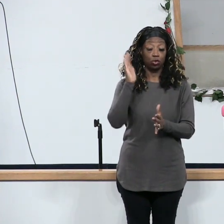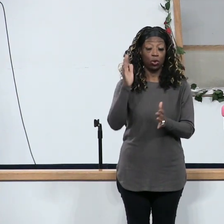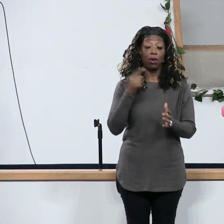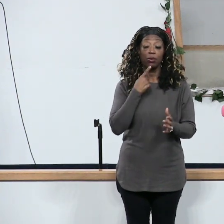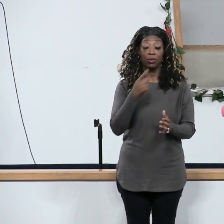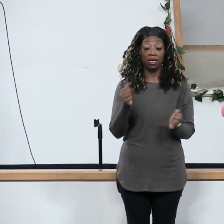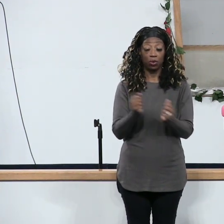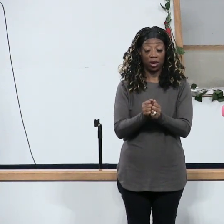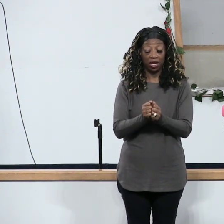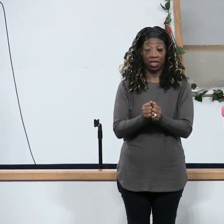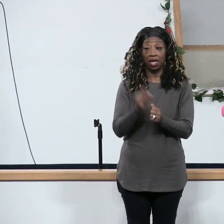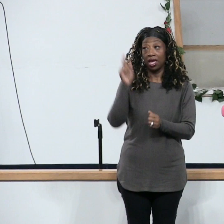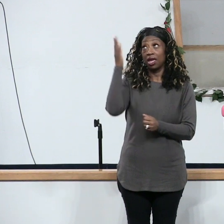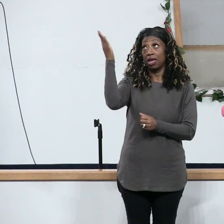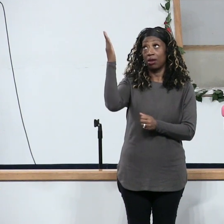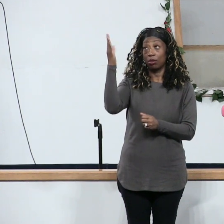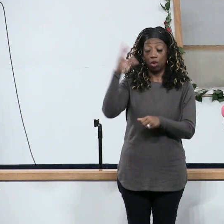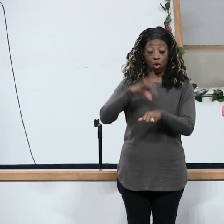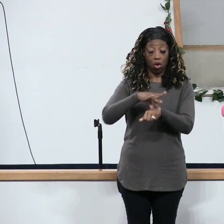reign.